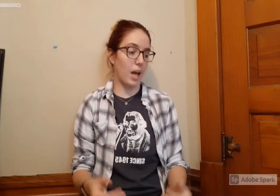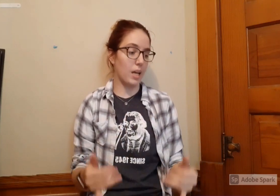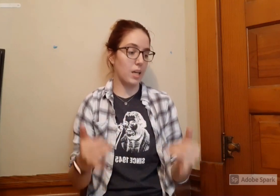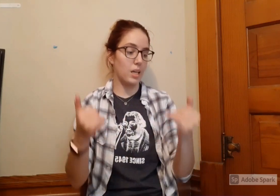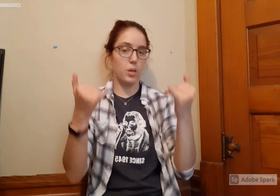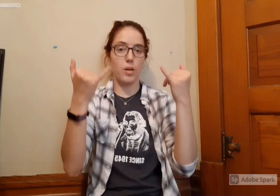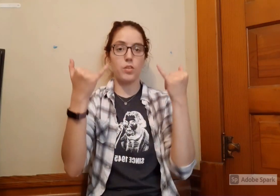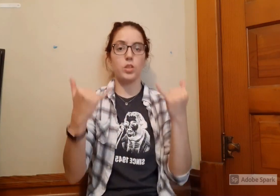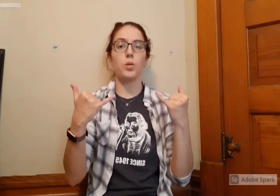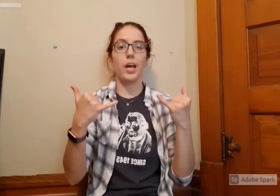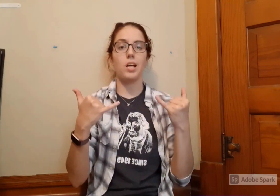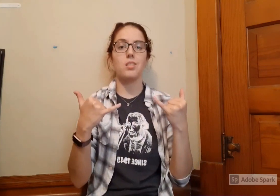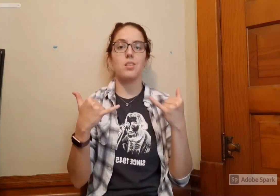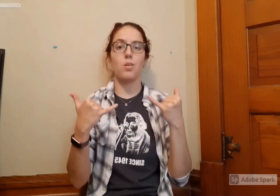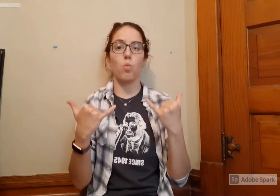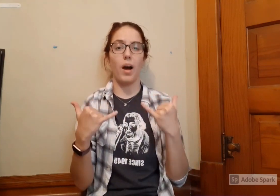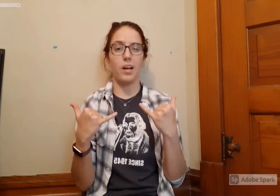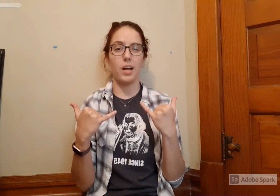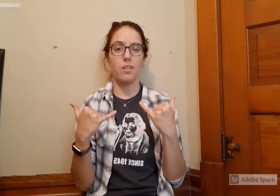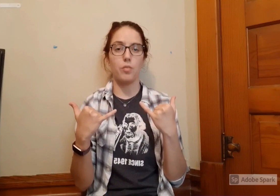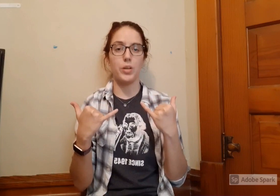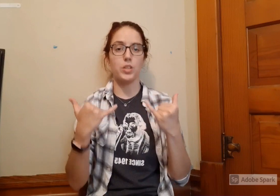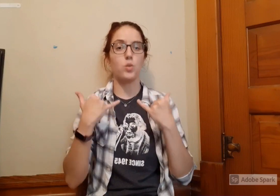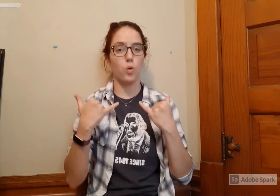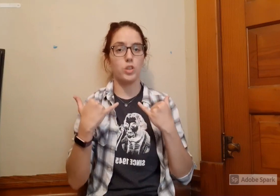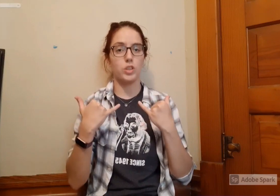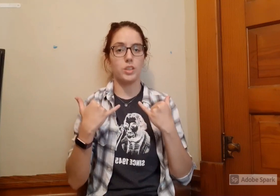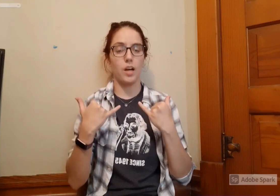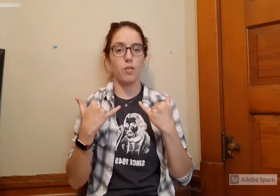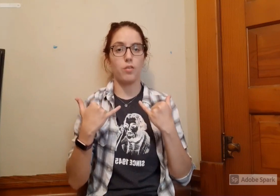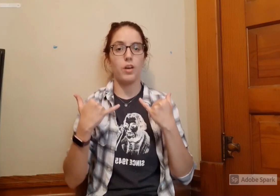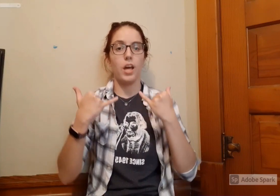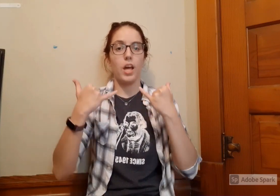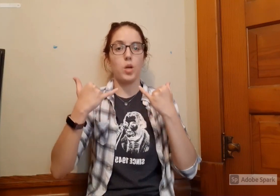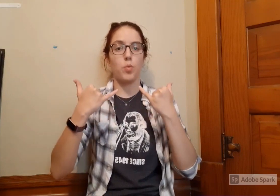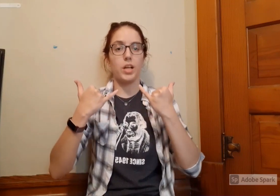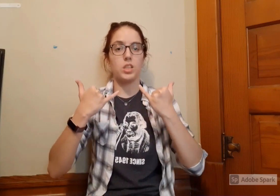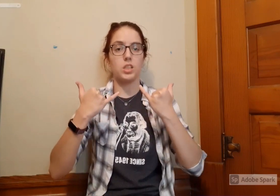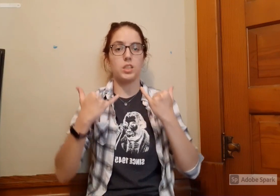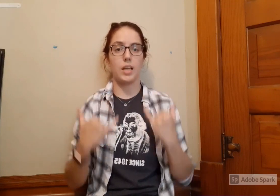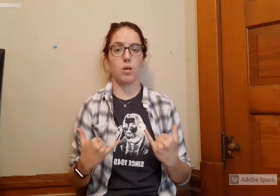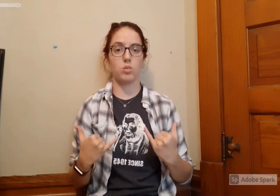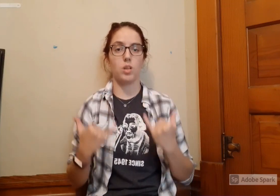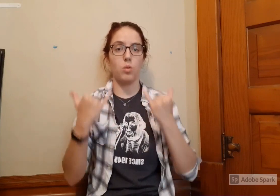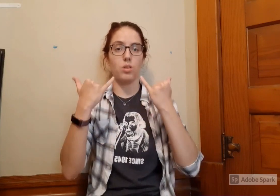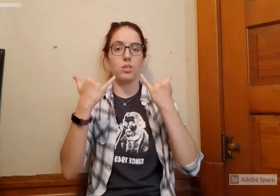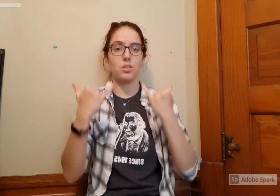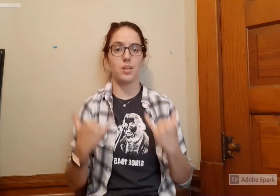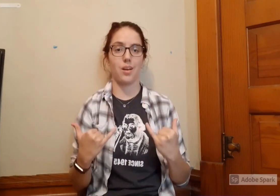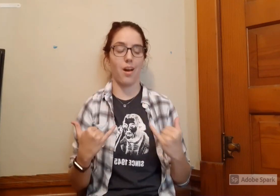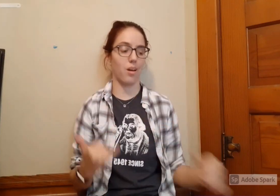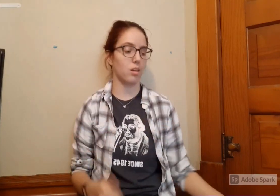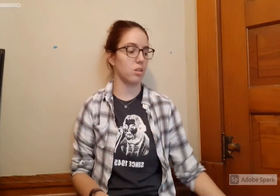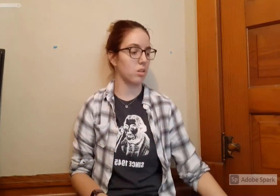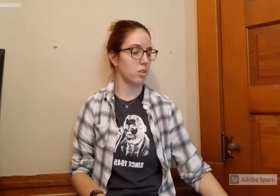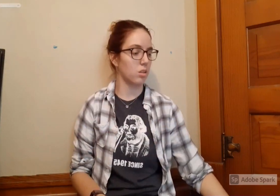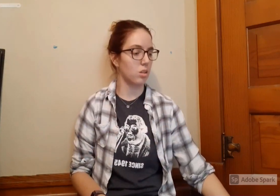Today, you have your two hands in a Y kind of formation towards yourself, and you bring it just down. So today.